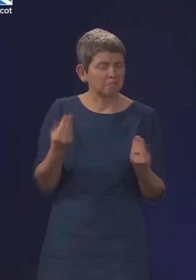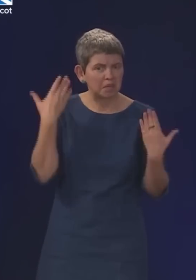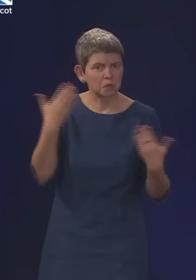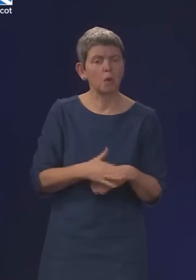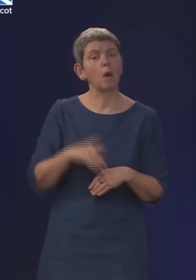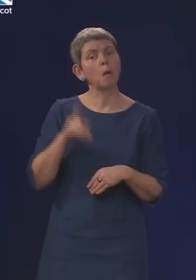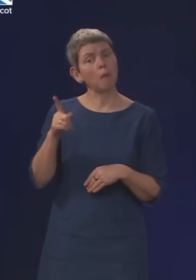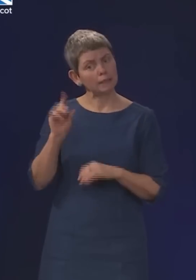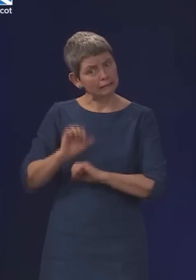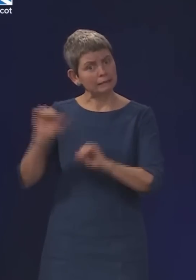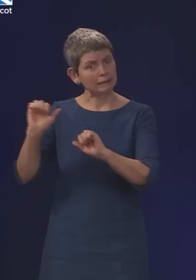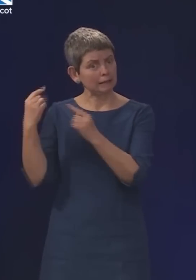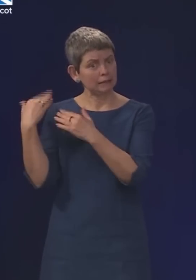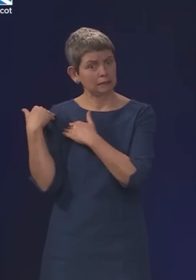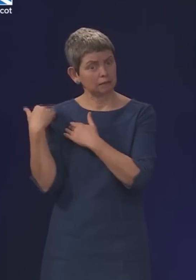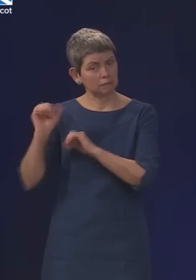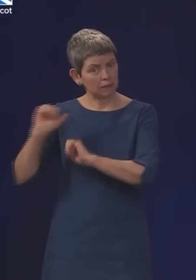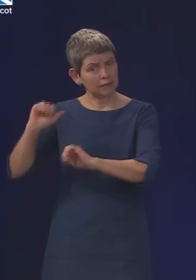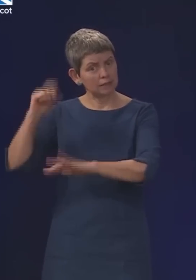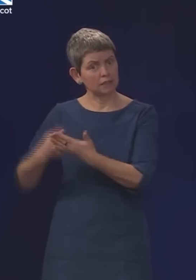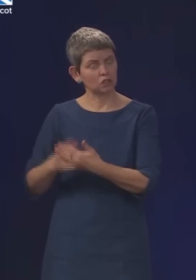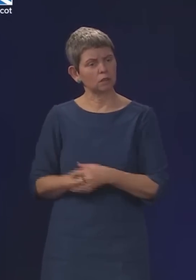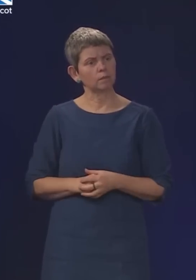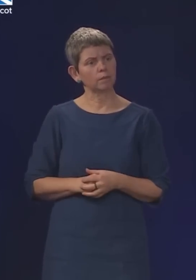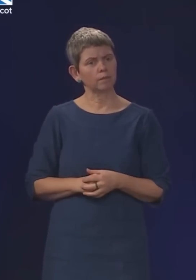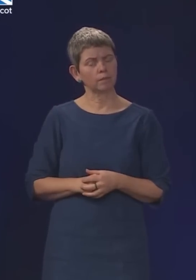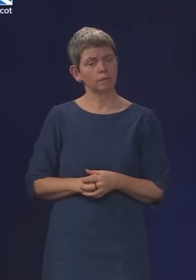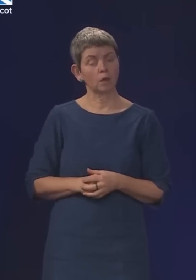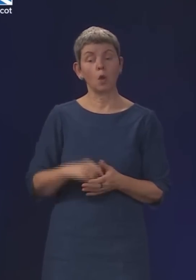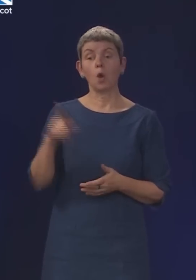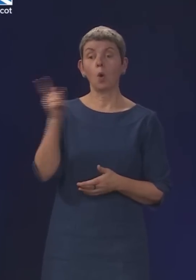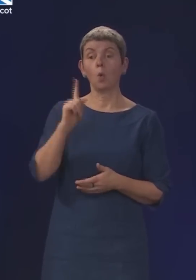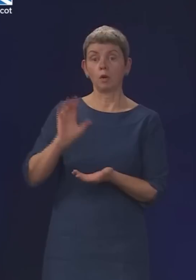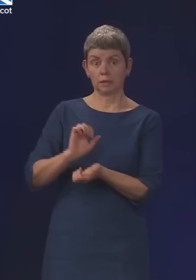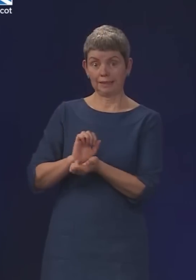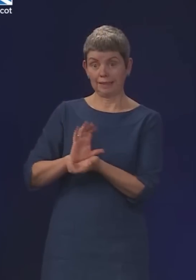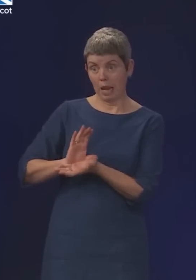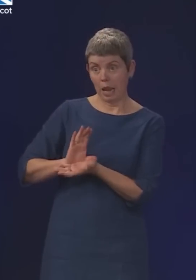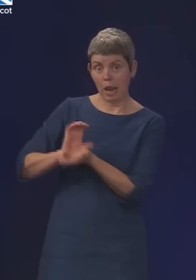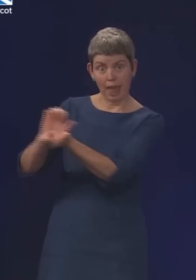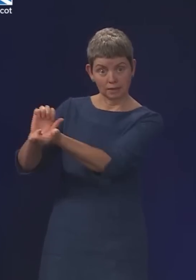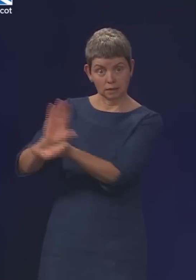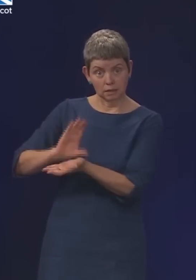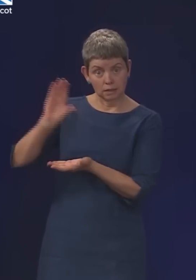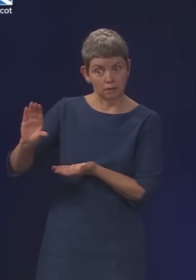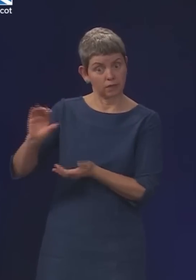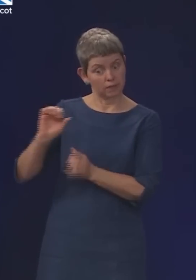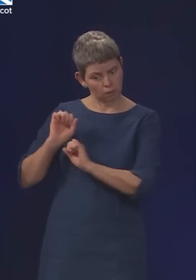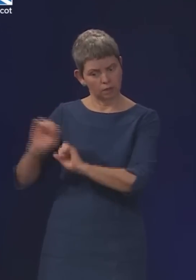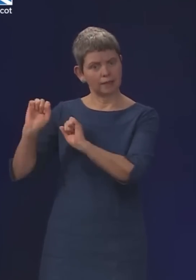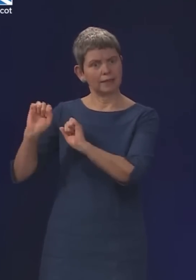was wholly his money, any of it yours? The resources that he lent the party to the party were resources that belonged to him.